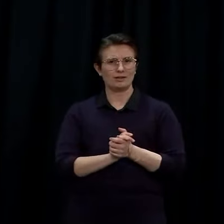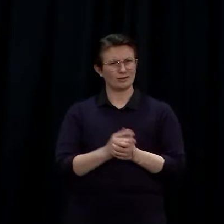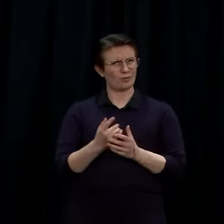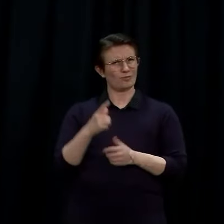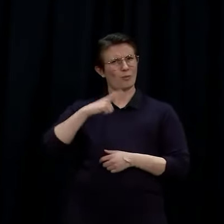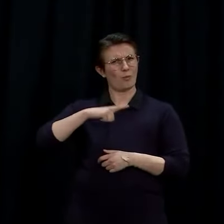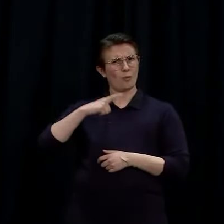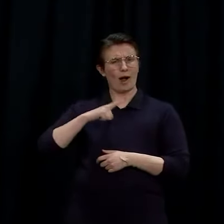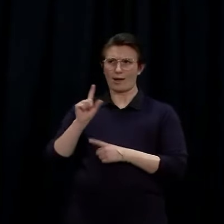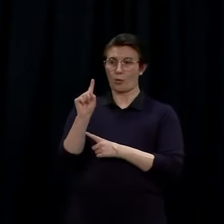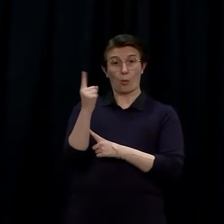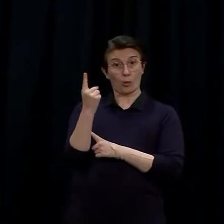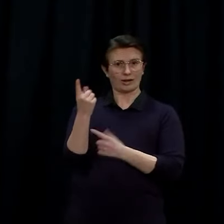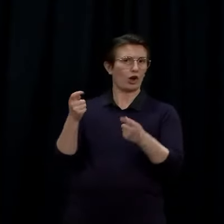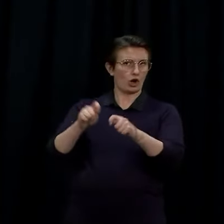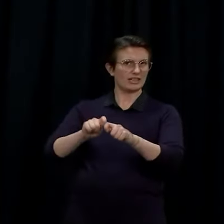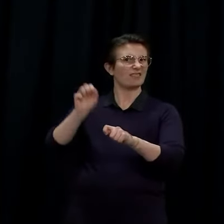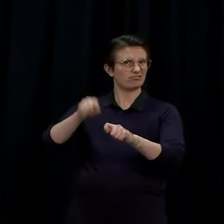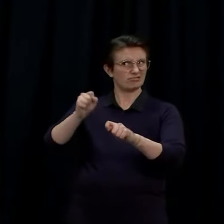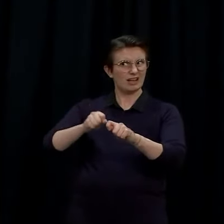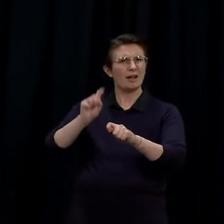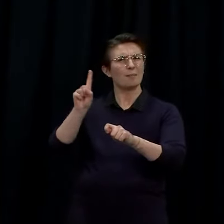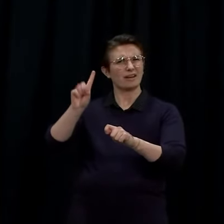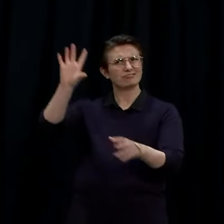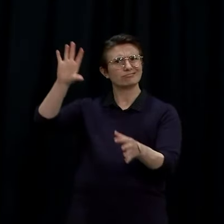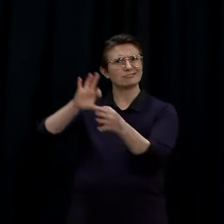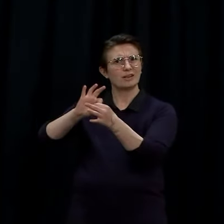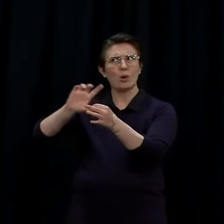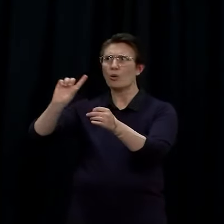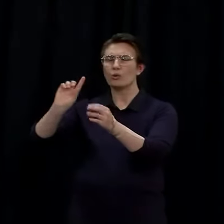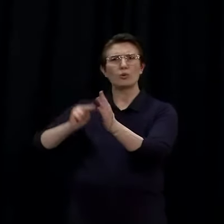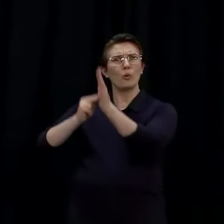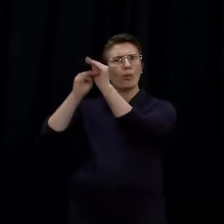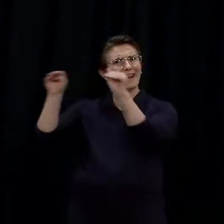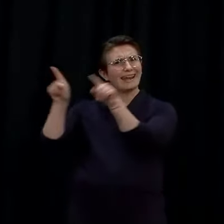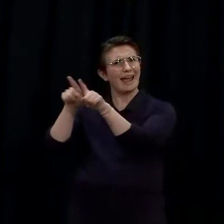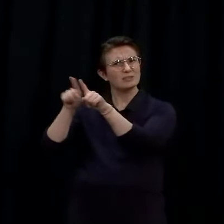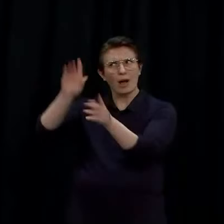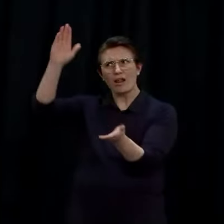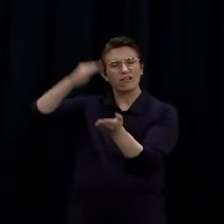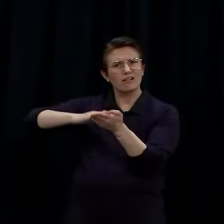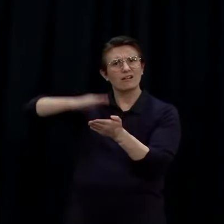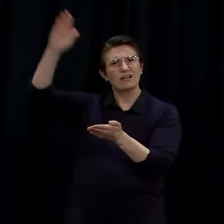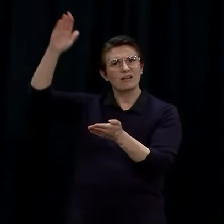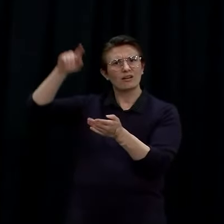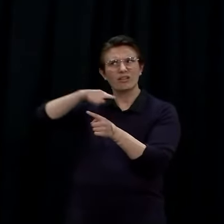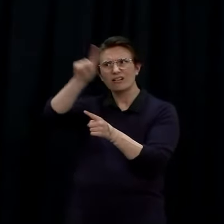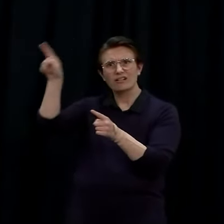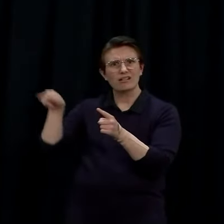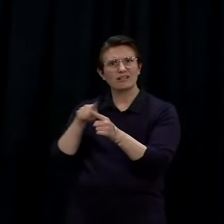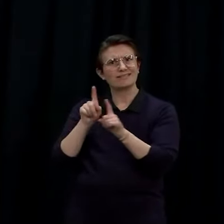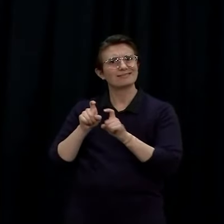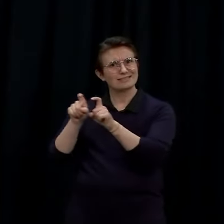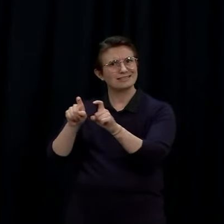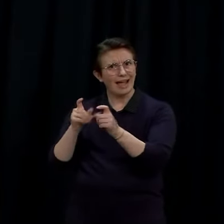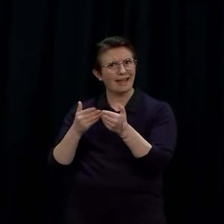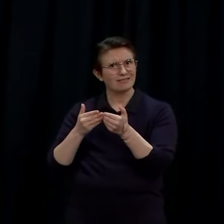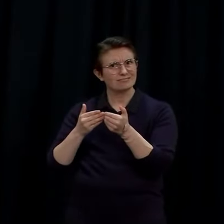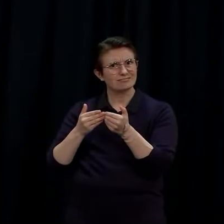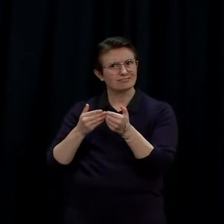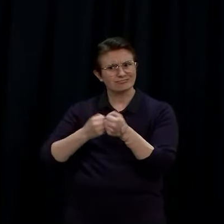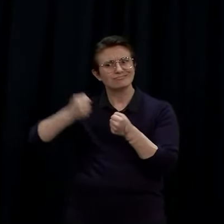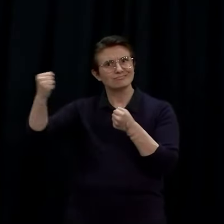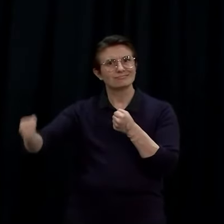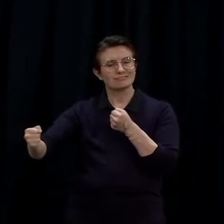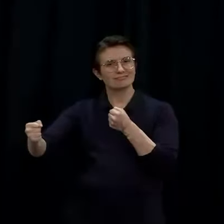stage. We've made that decision because of the recent case in Warkworth and the need for more data and further contact tracing in order to